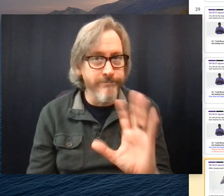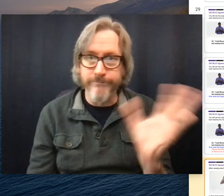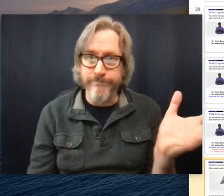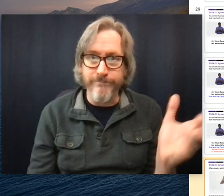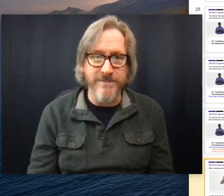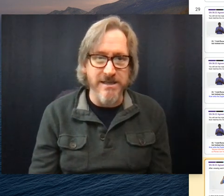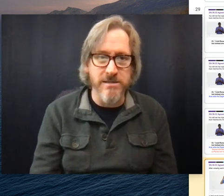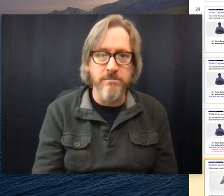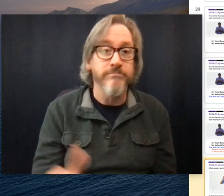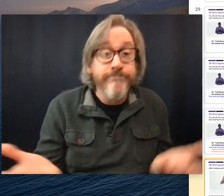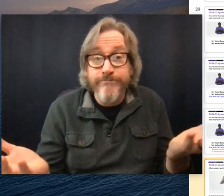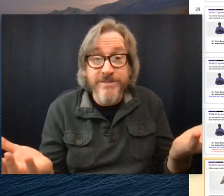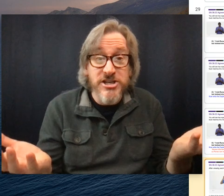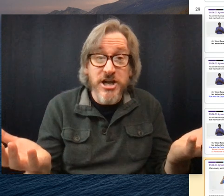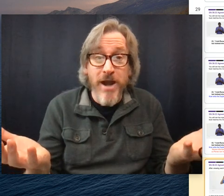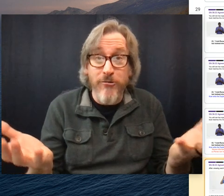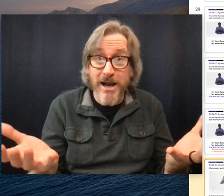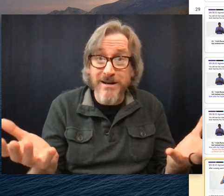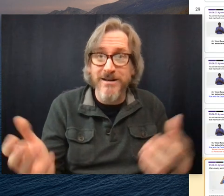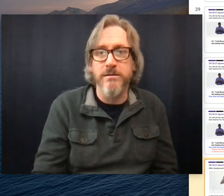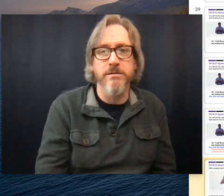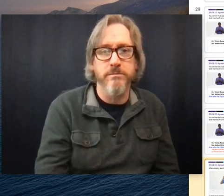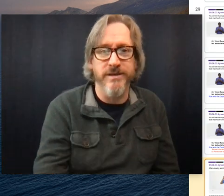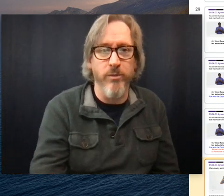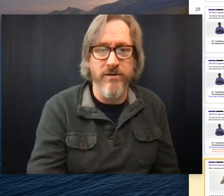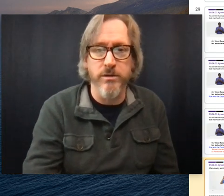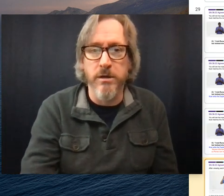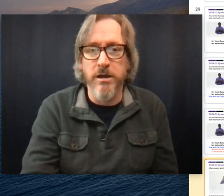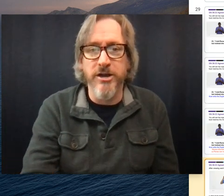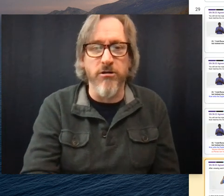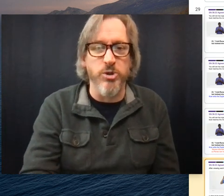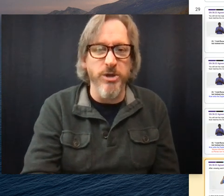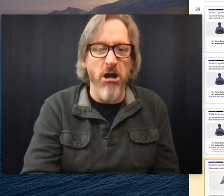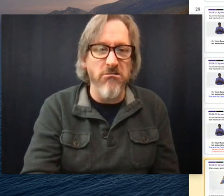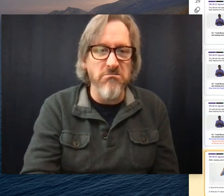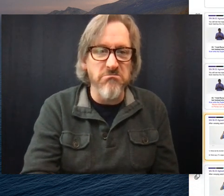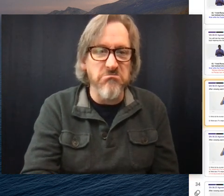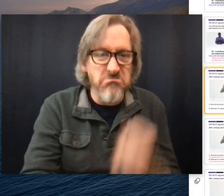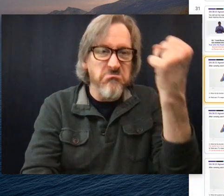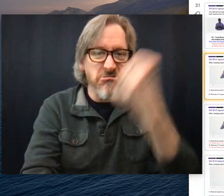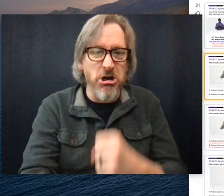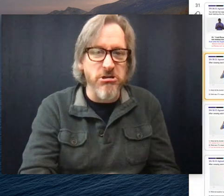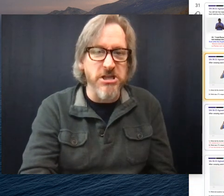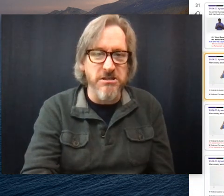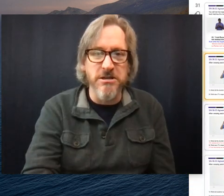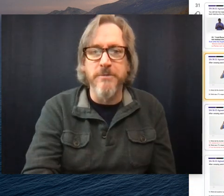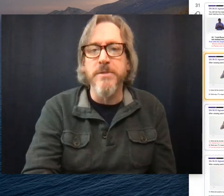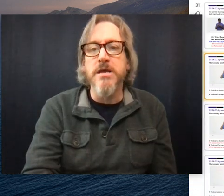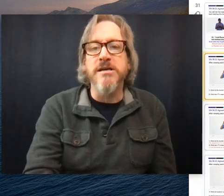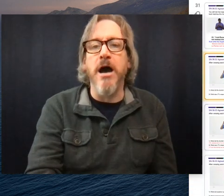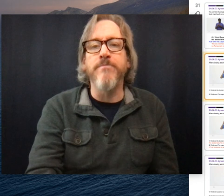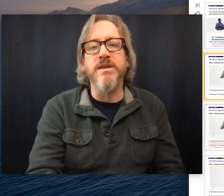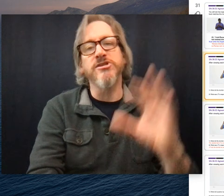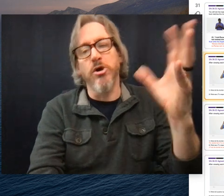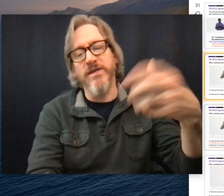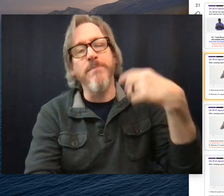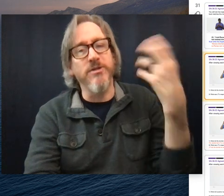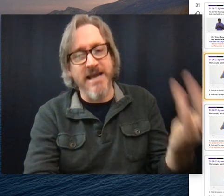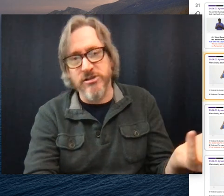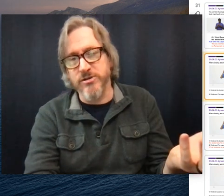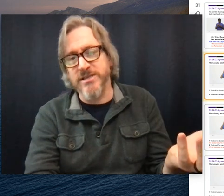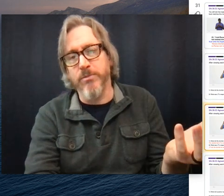Wing, that's CJ Craig, right? No, whatever. You're all too young. Curses.